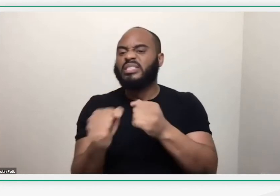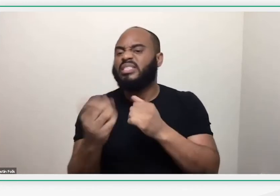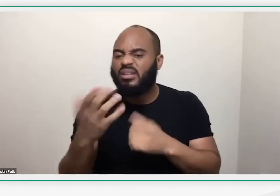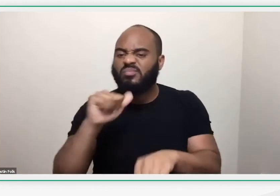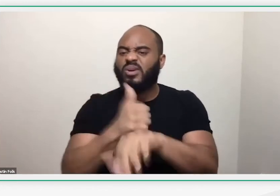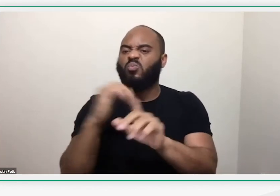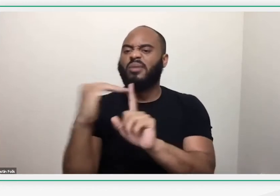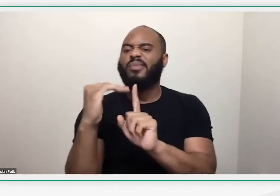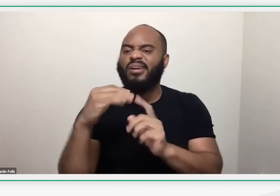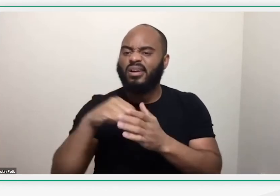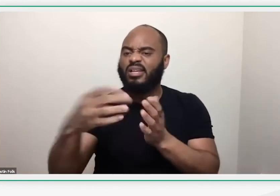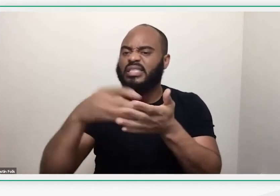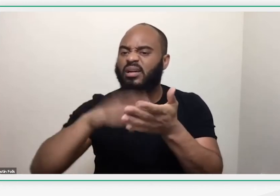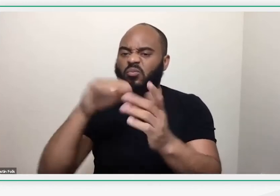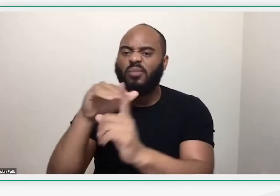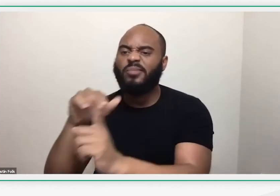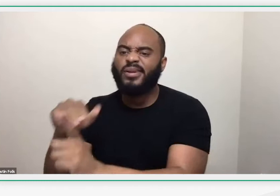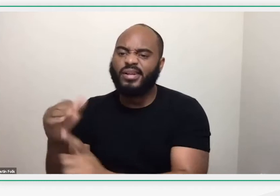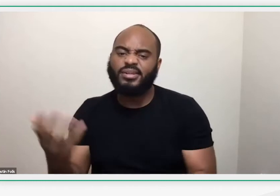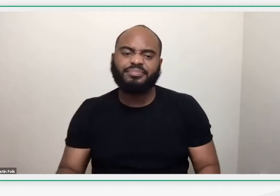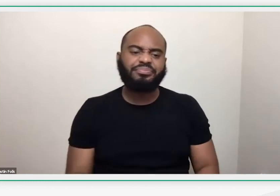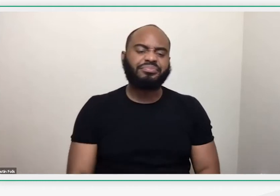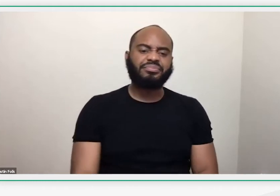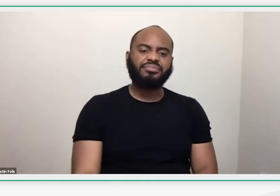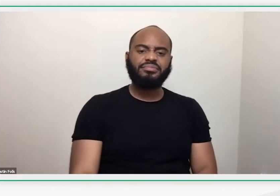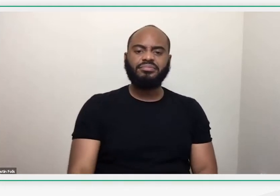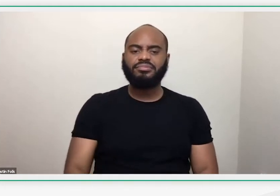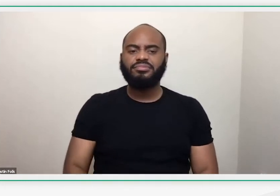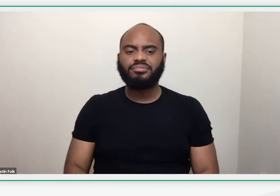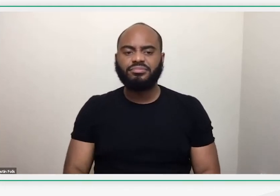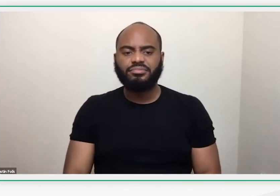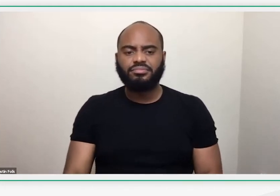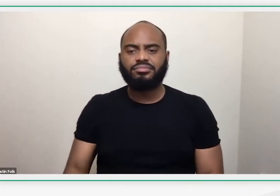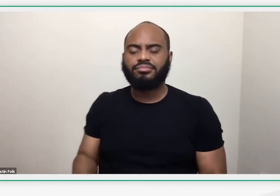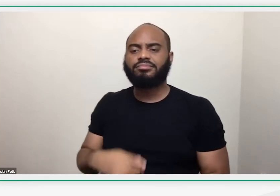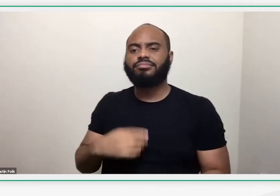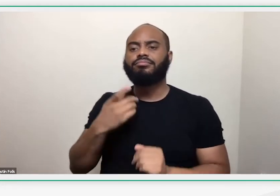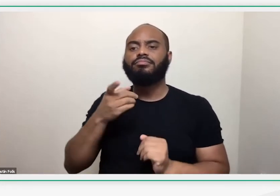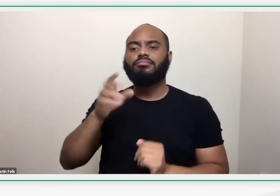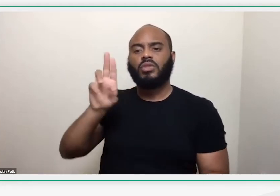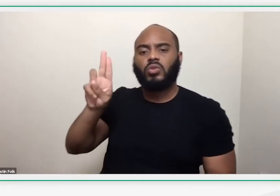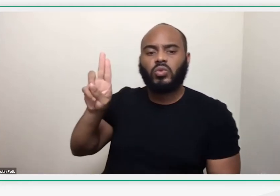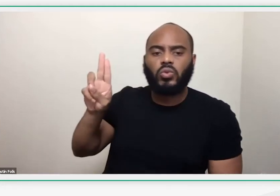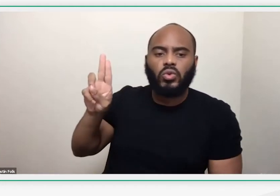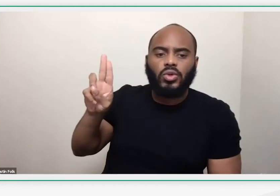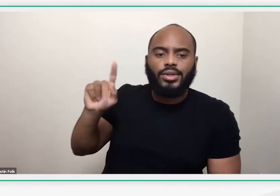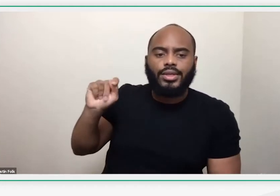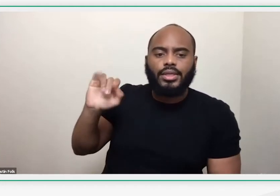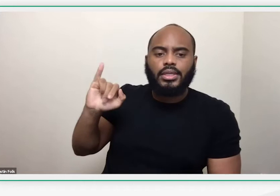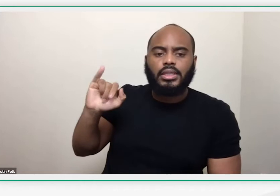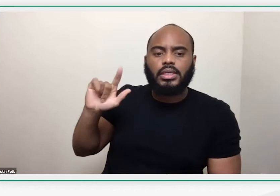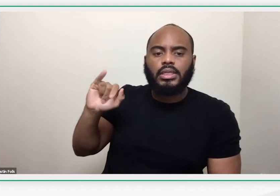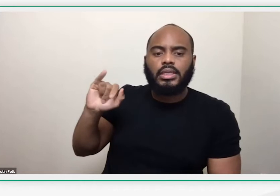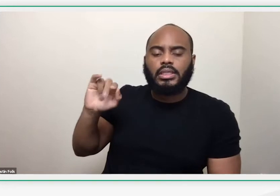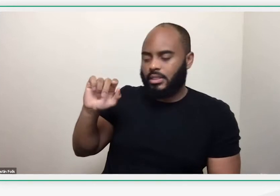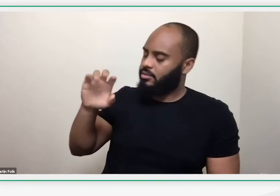and a personal life? So it's best to set that up on an automated payment system or to set up auto reminders in your